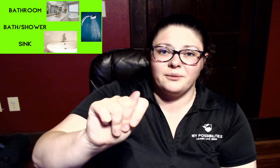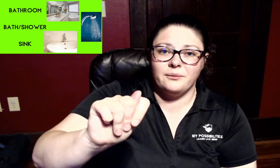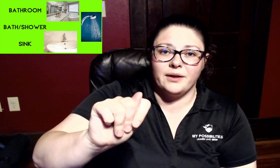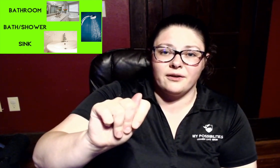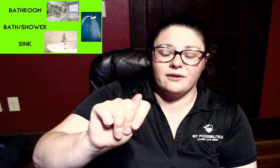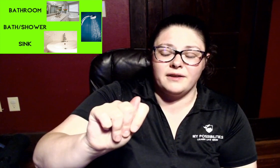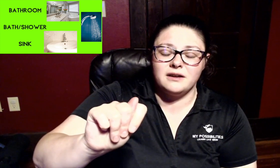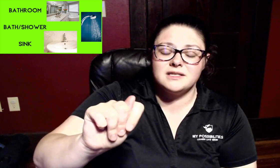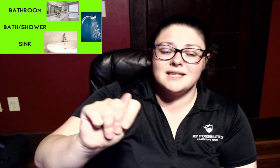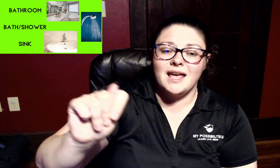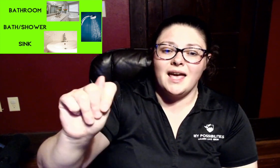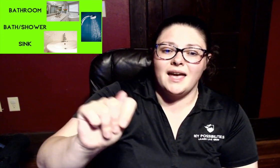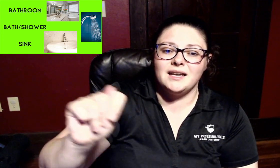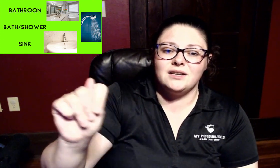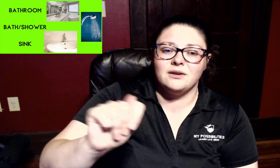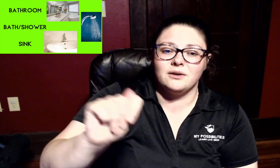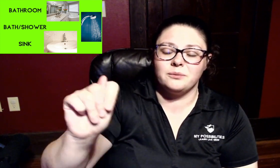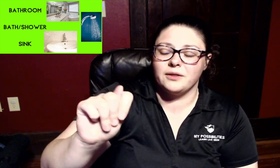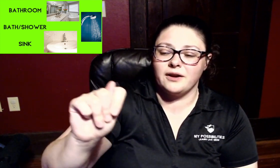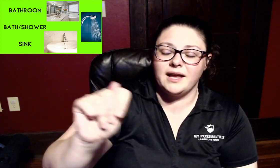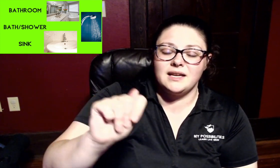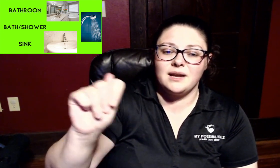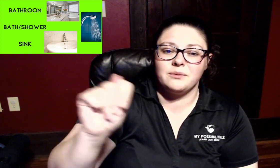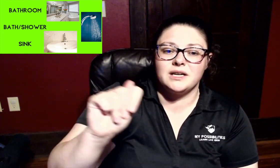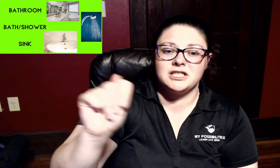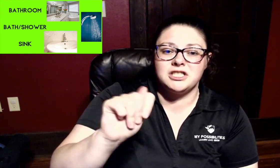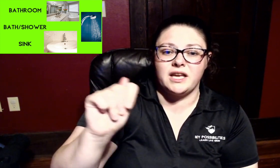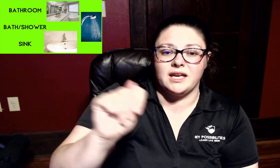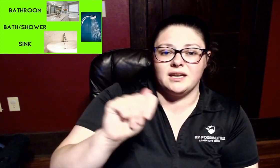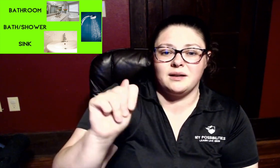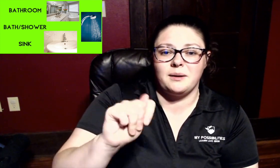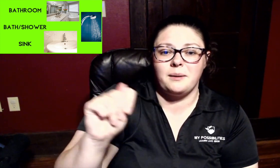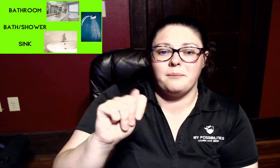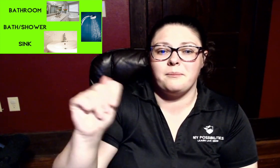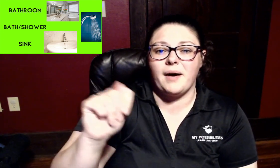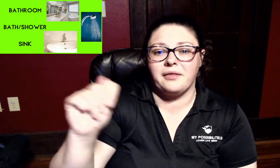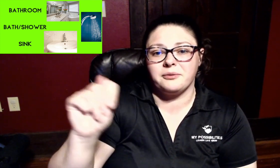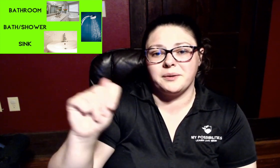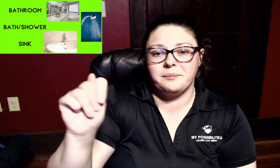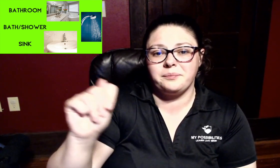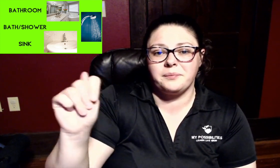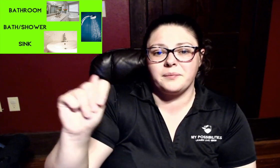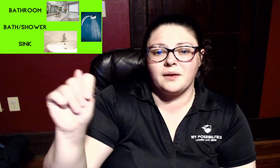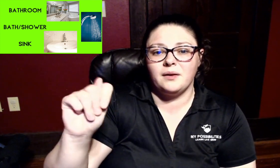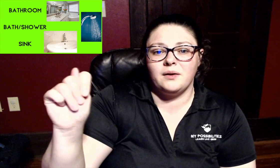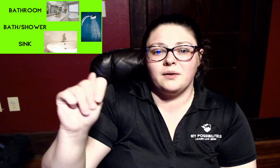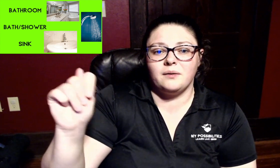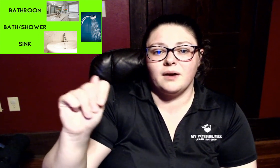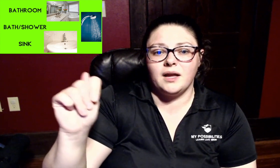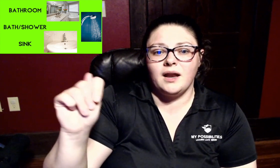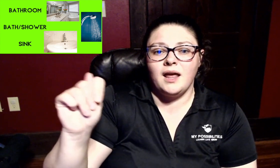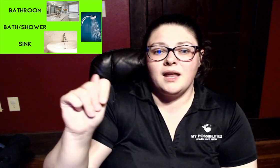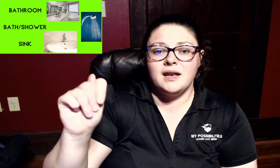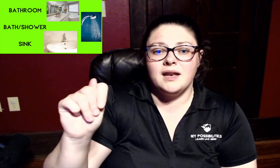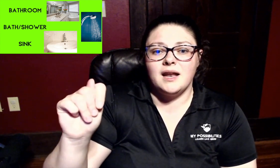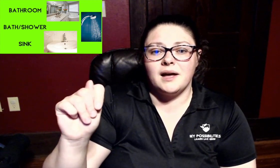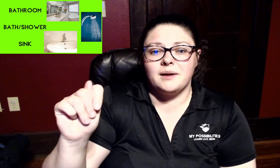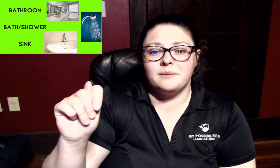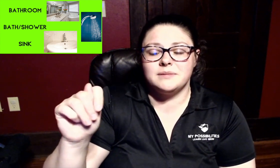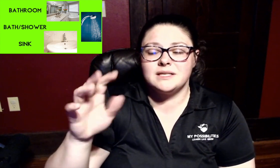with our fingers or with our hand, and we're going to shake it. Bathroom, right? Some